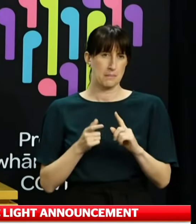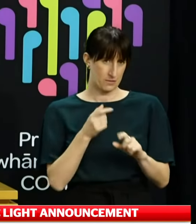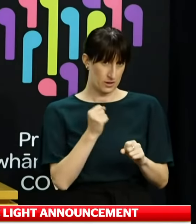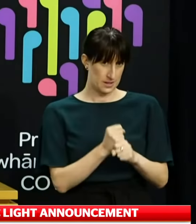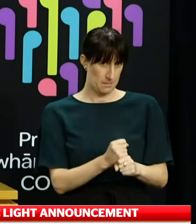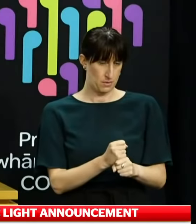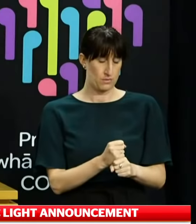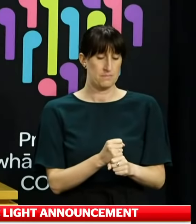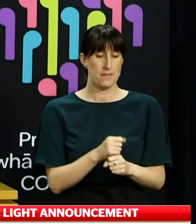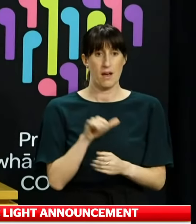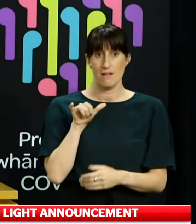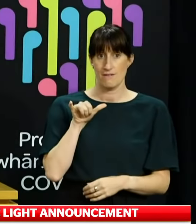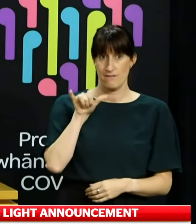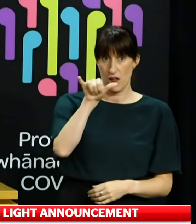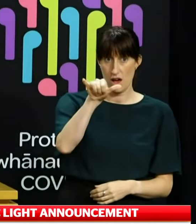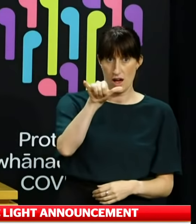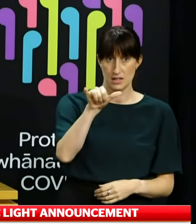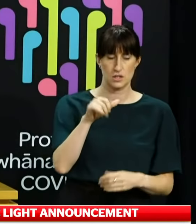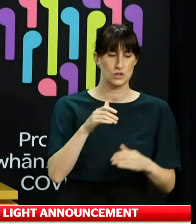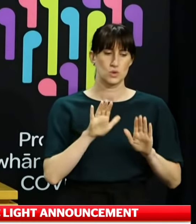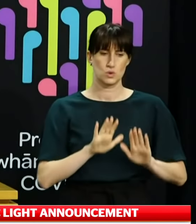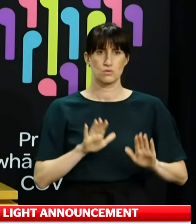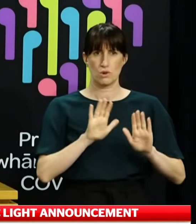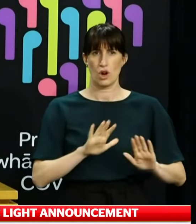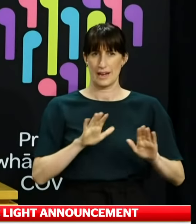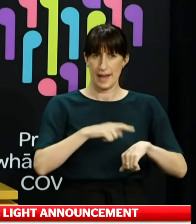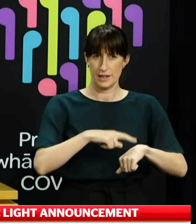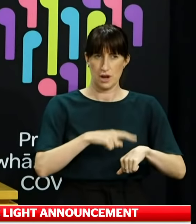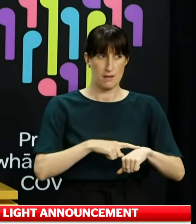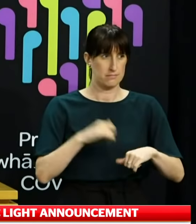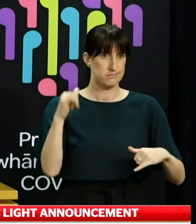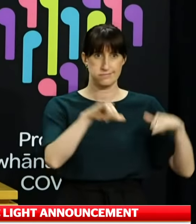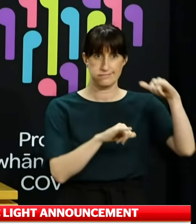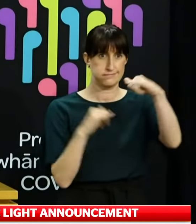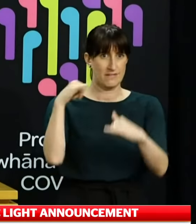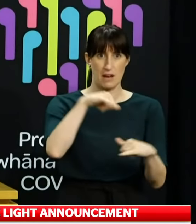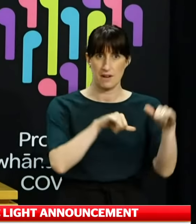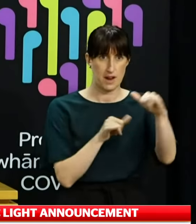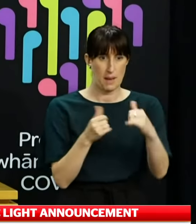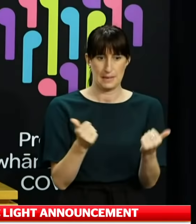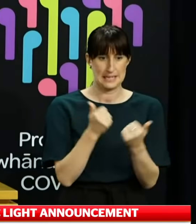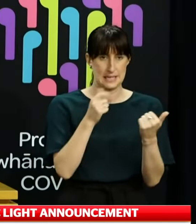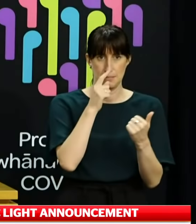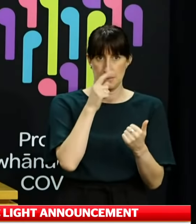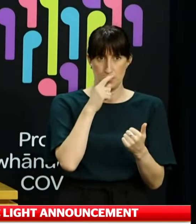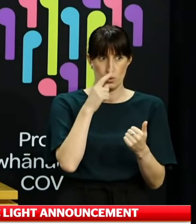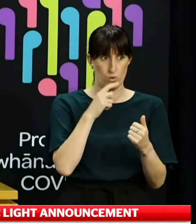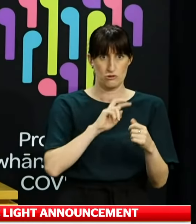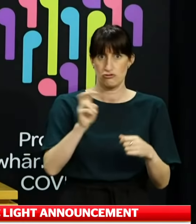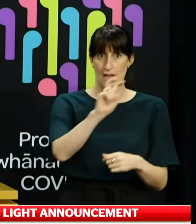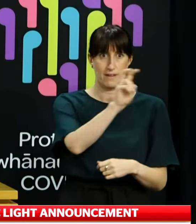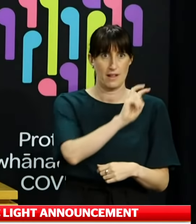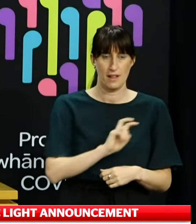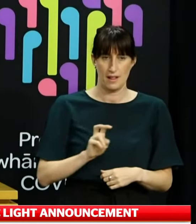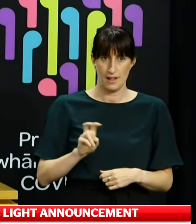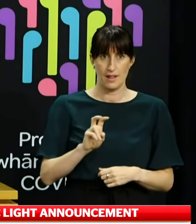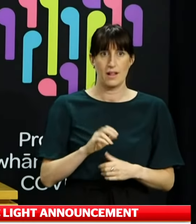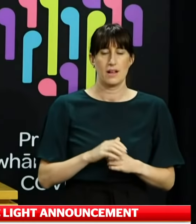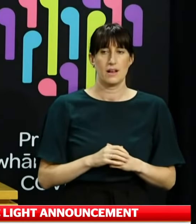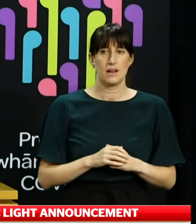got school holidays, we're going to have a lot of people flying around, in airports and in confined spaces of